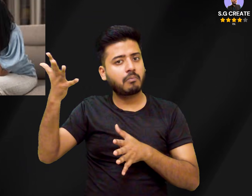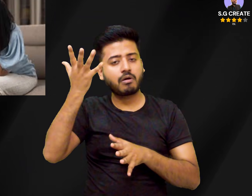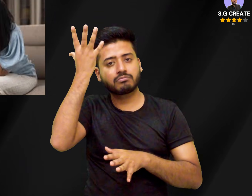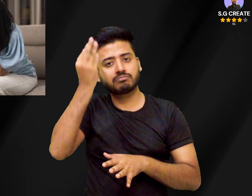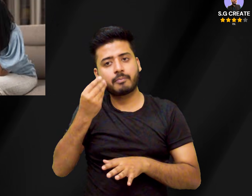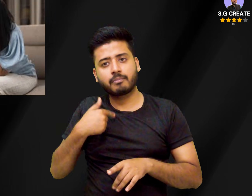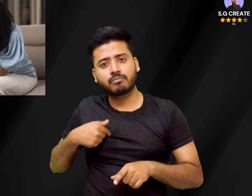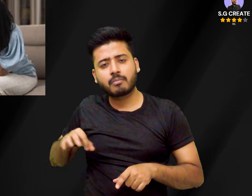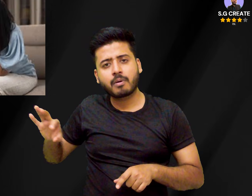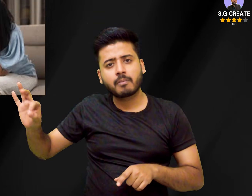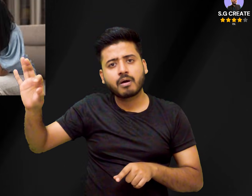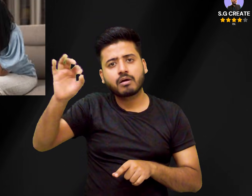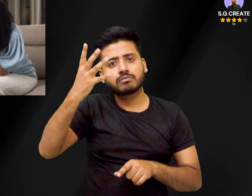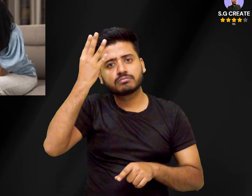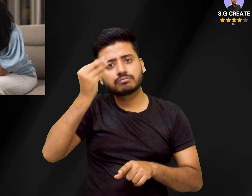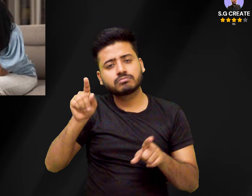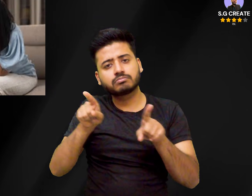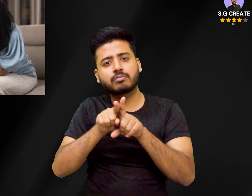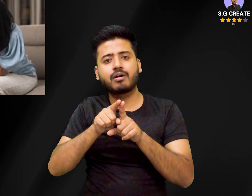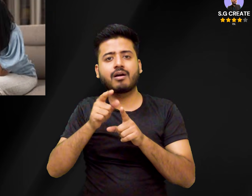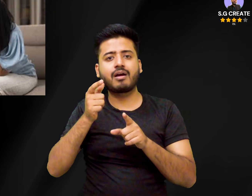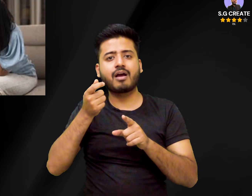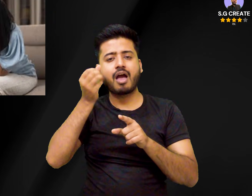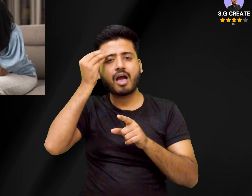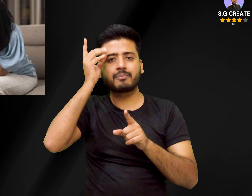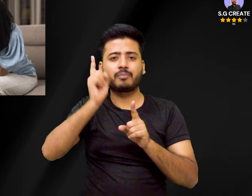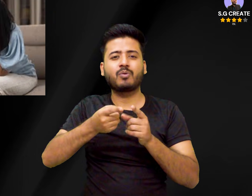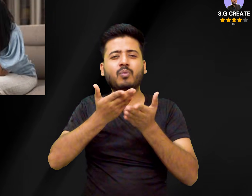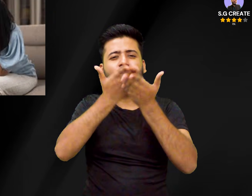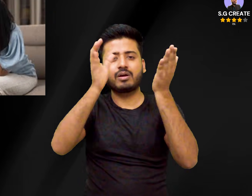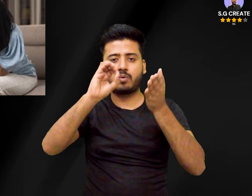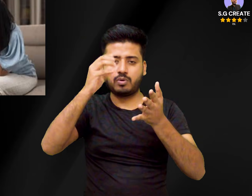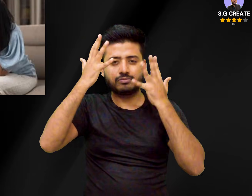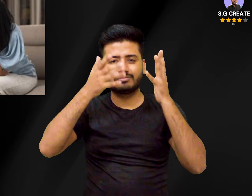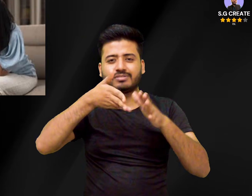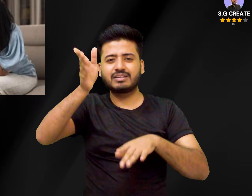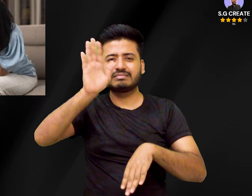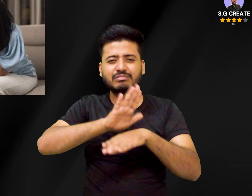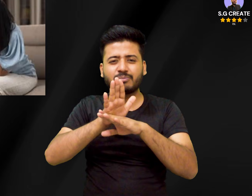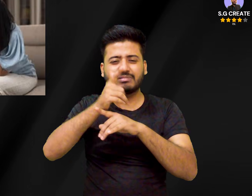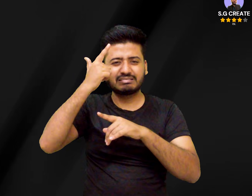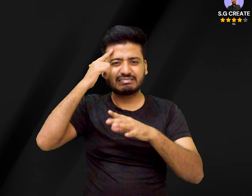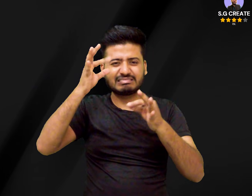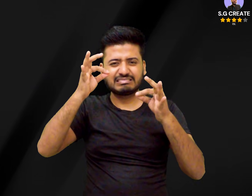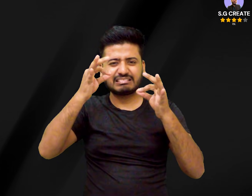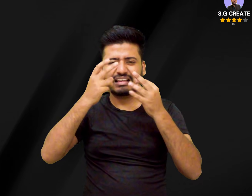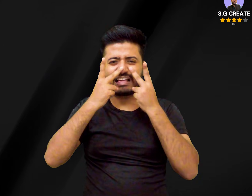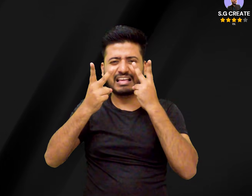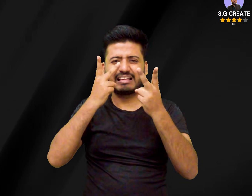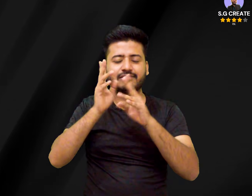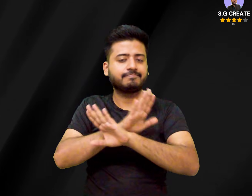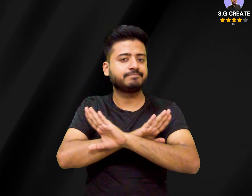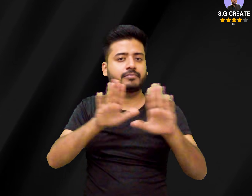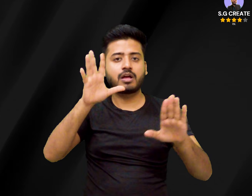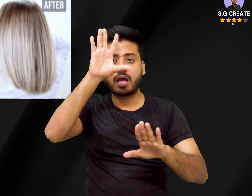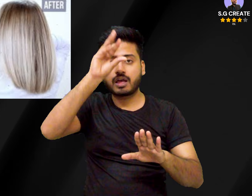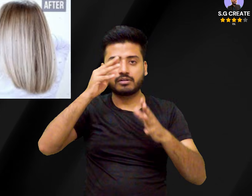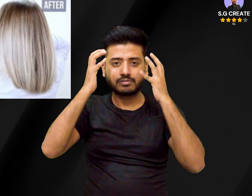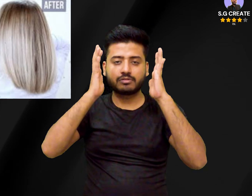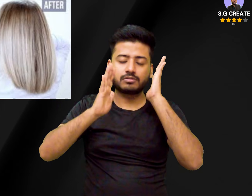ends and controls frizz. Strengthens hair. The primary fatty acid in coconut oil, lauric acid, can penetrate the